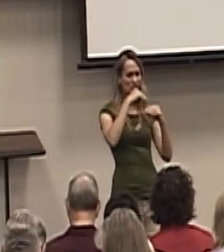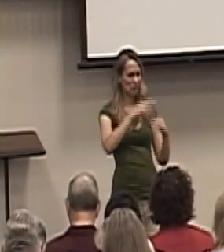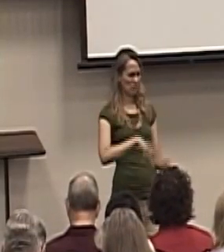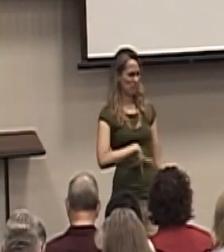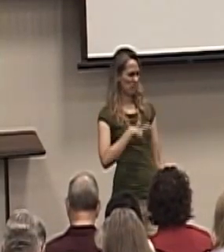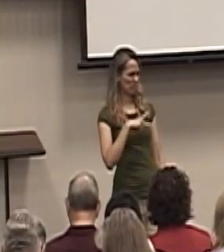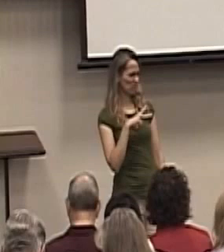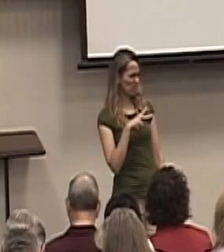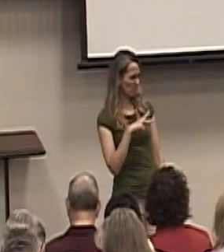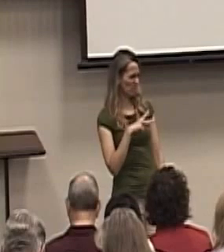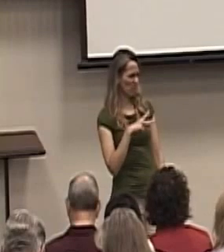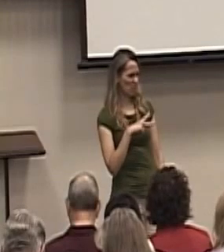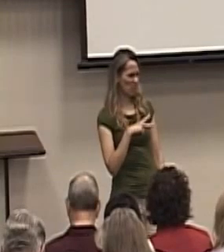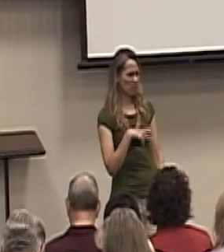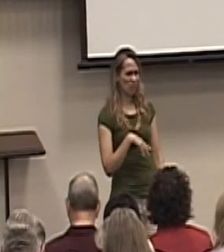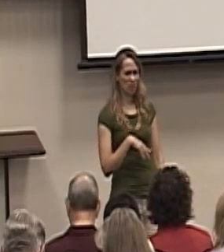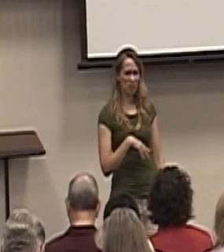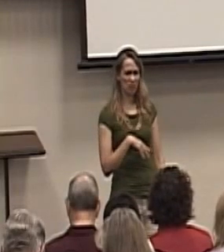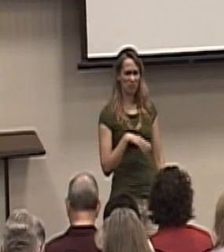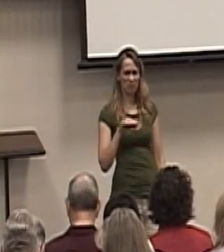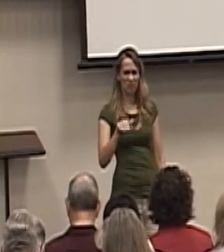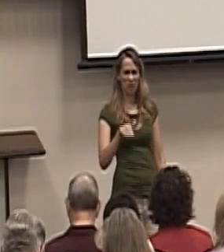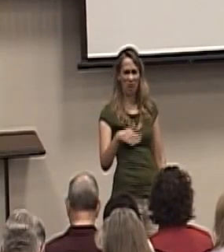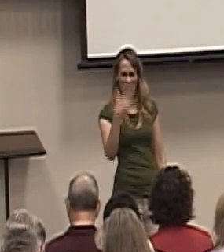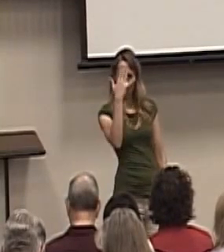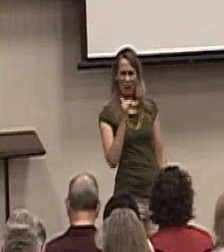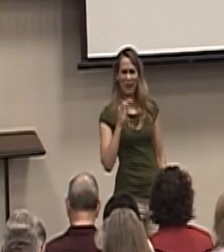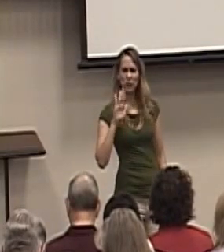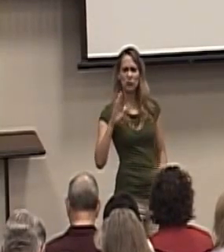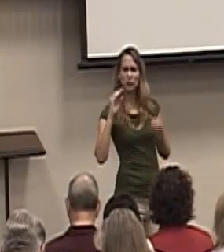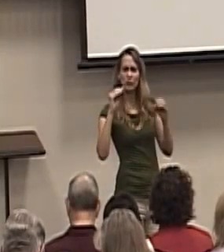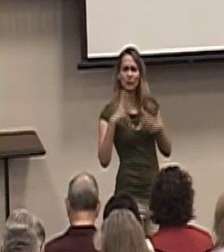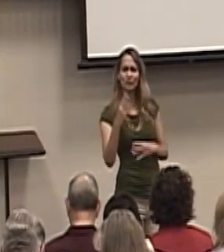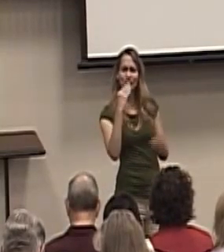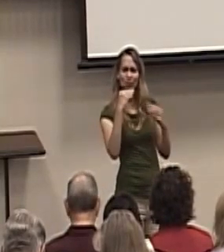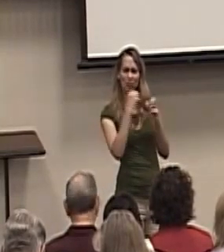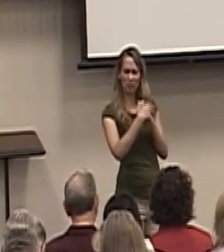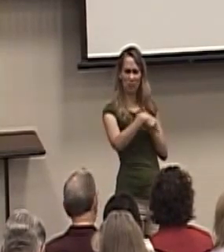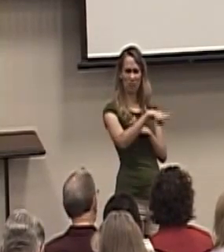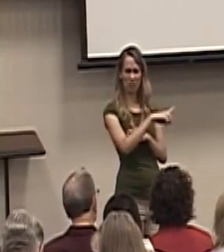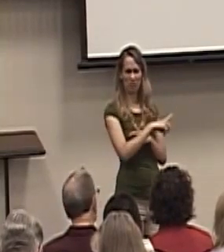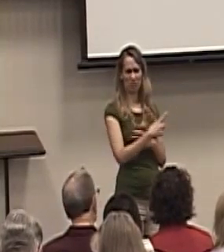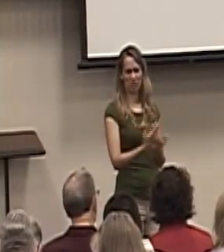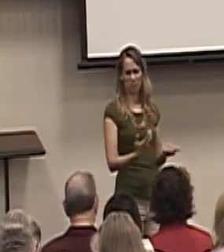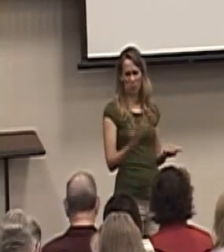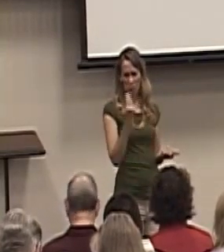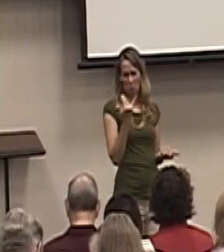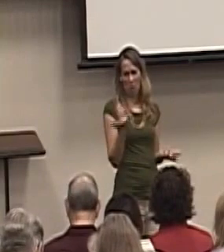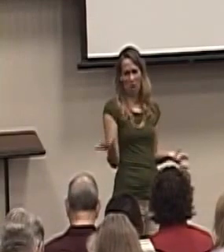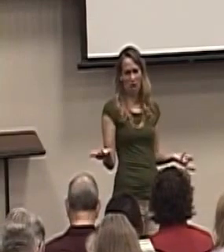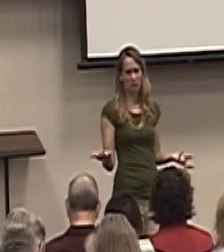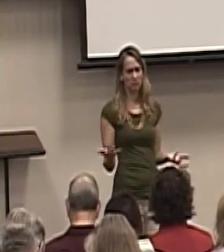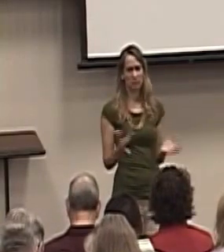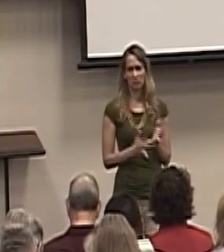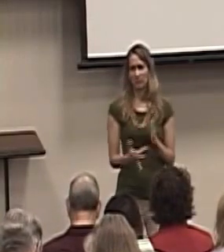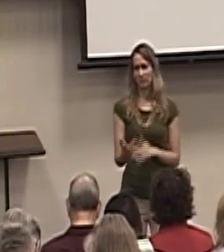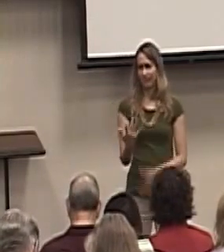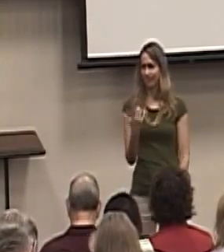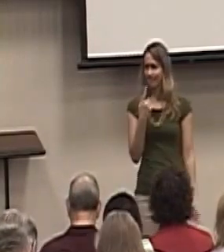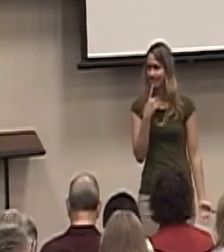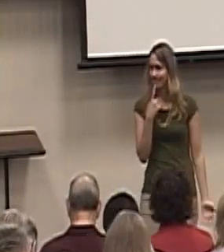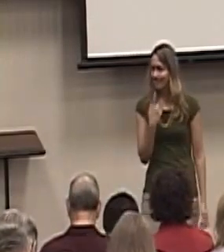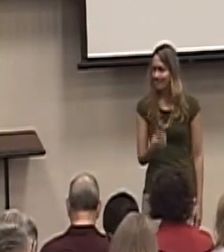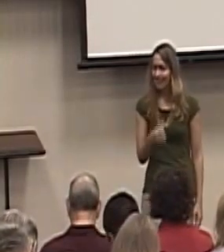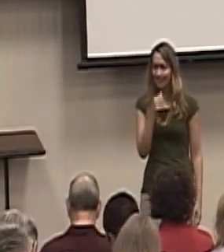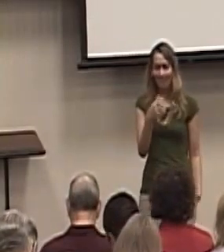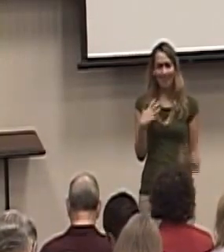they asked his disciples, why does your teacher eat with tax collectors and sinners? On hearing this, Jesus said, it's